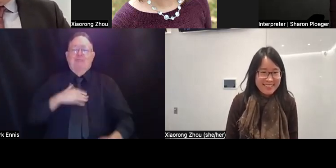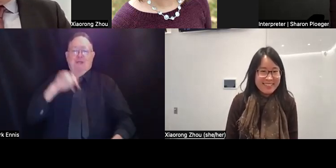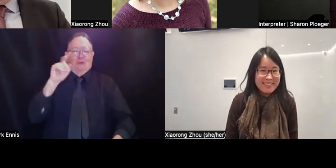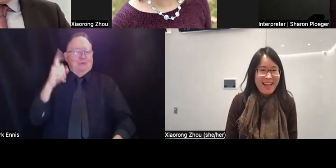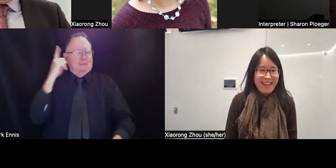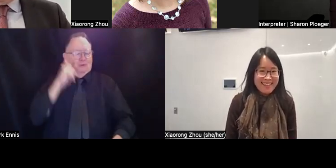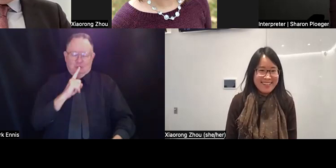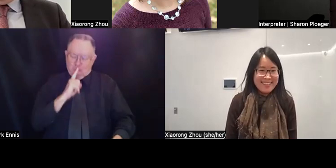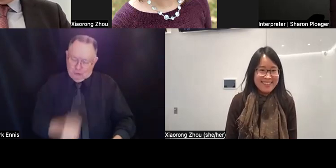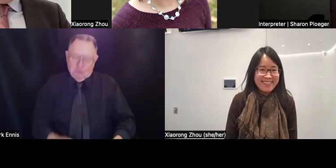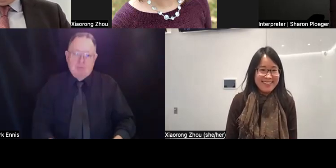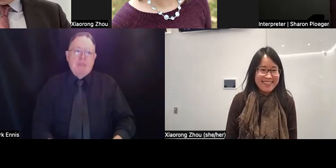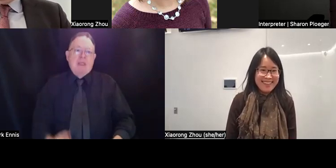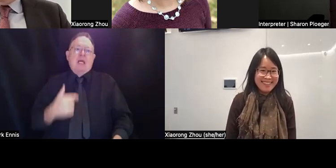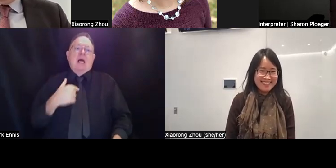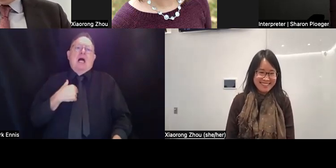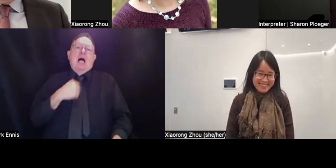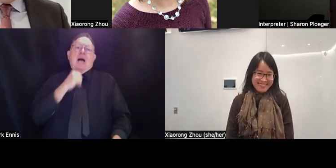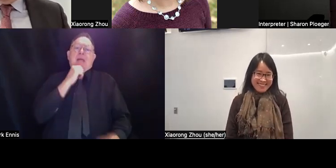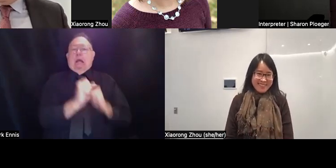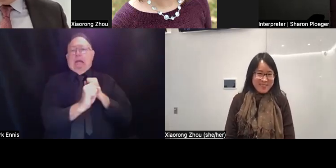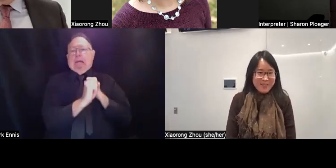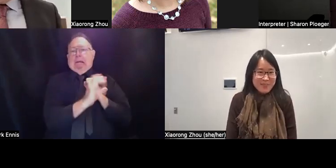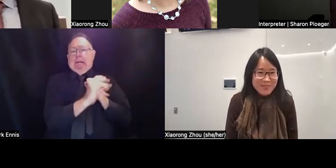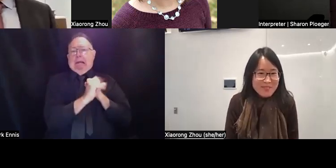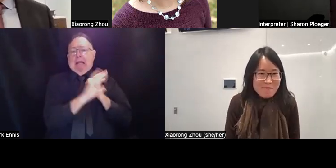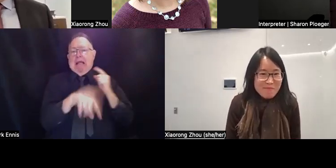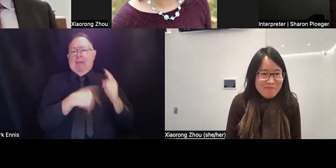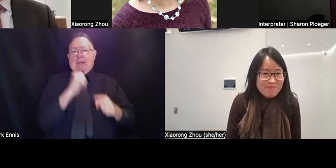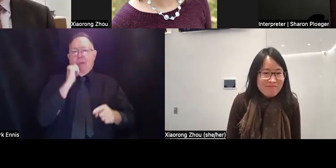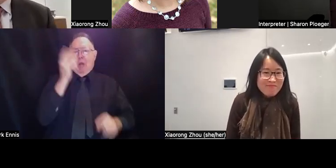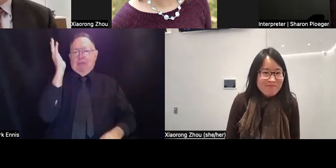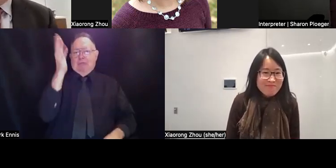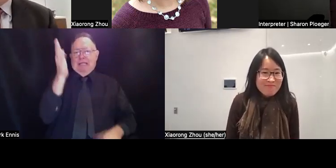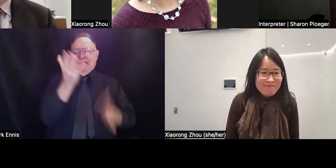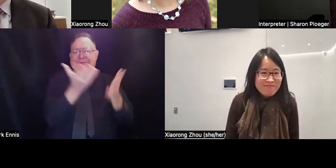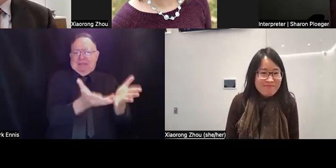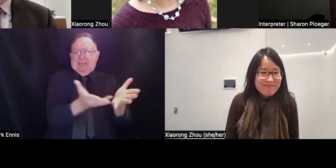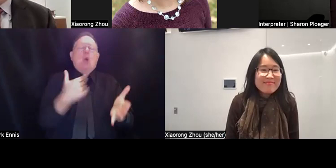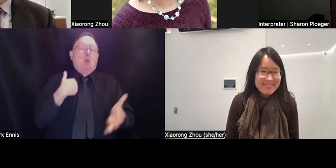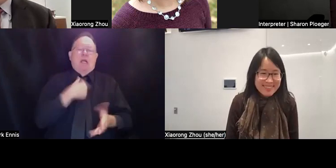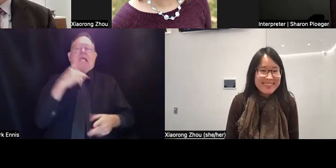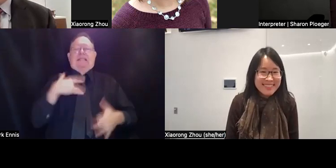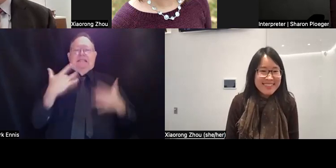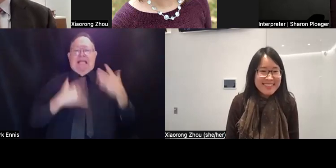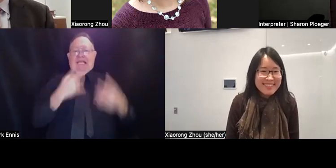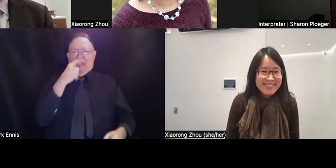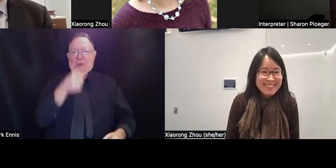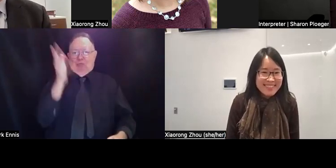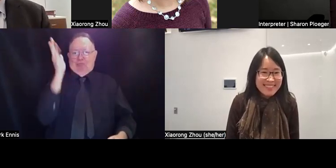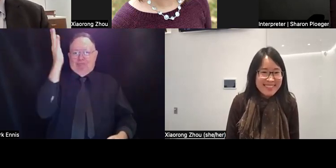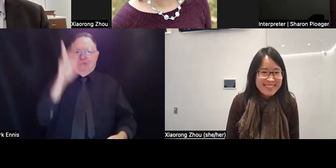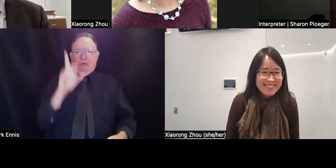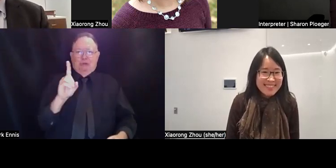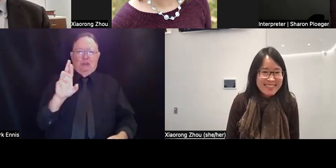So I won't repeat maybe the plug for tomorrow's presentation, but of course, that's something we're all excited to see and hear more